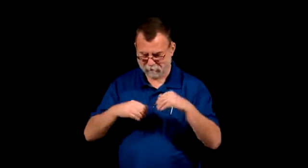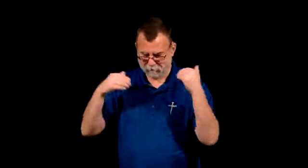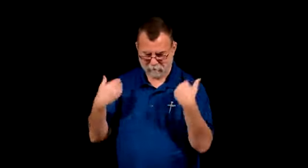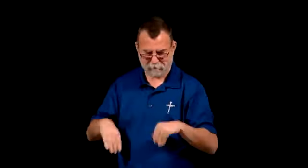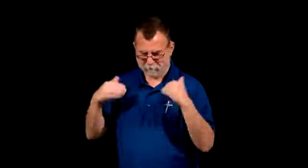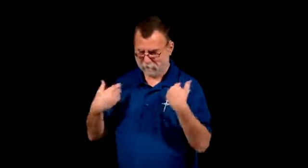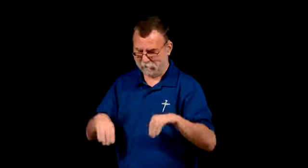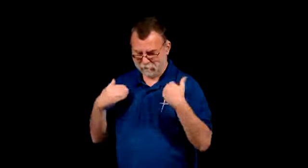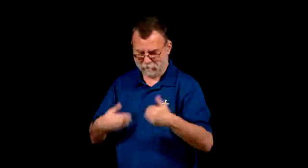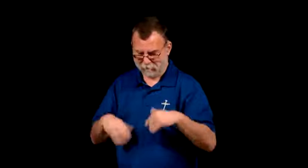Our Heavenly Father,